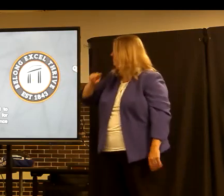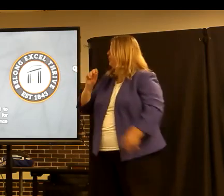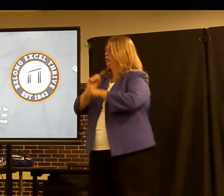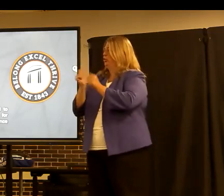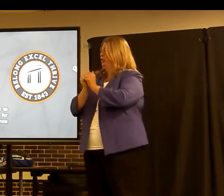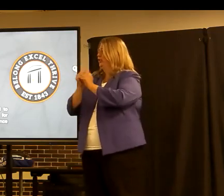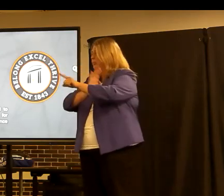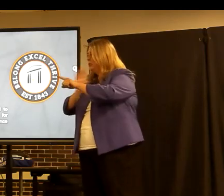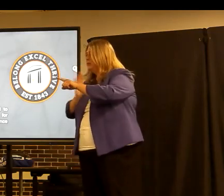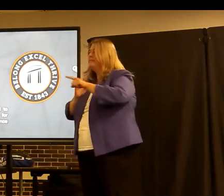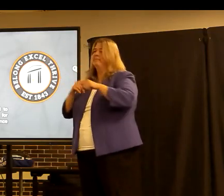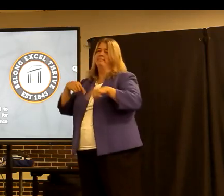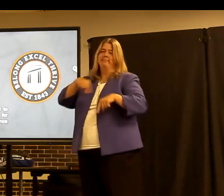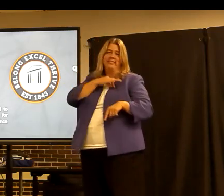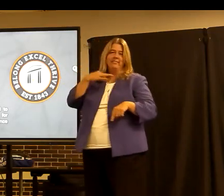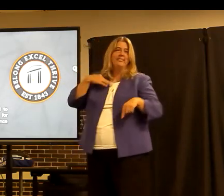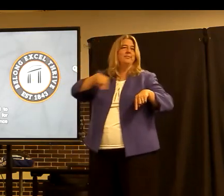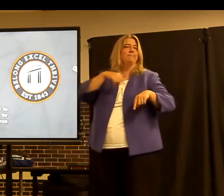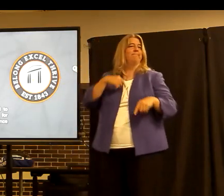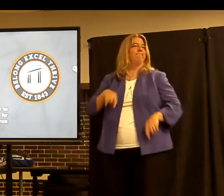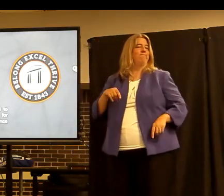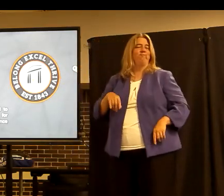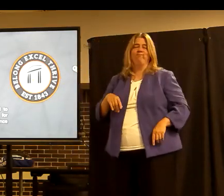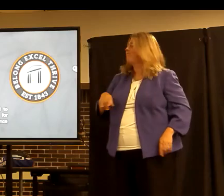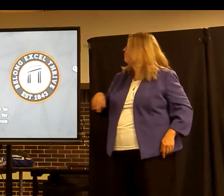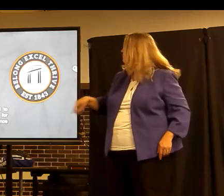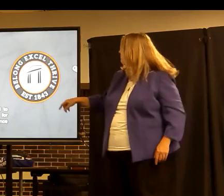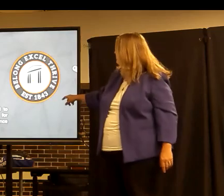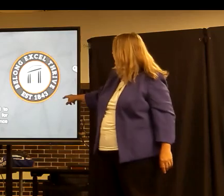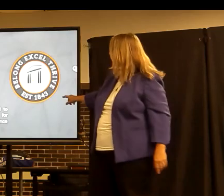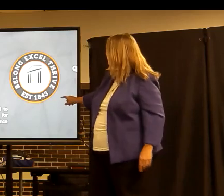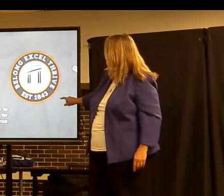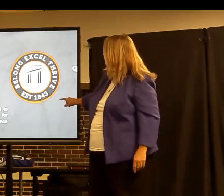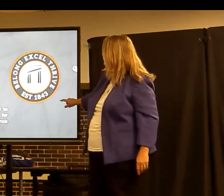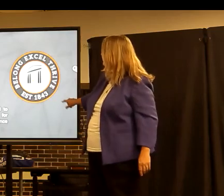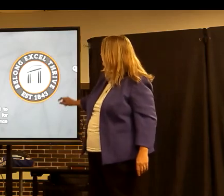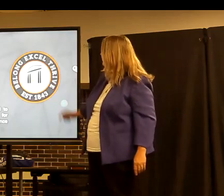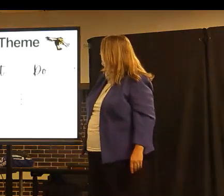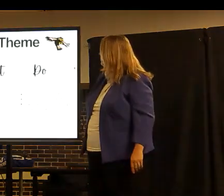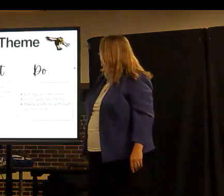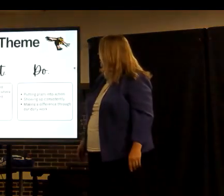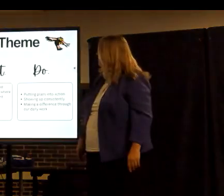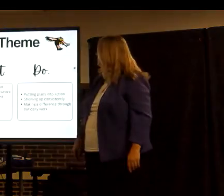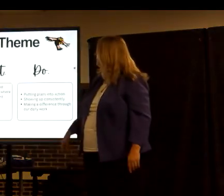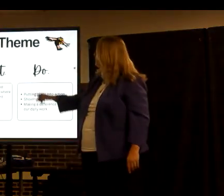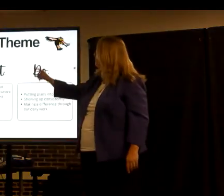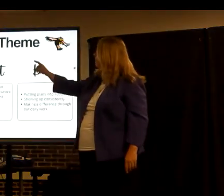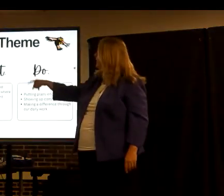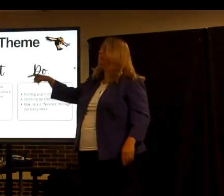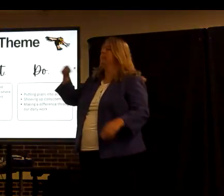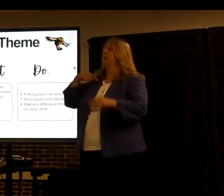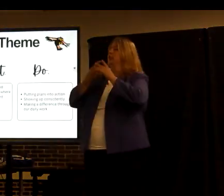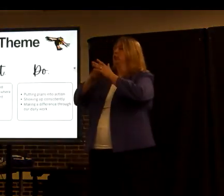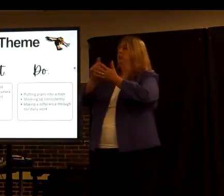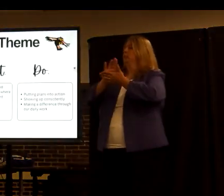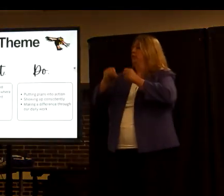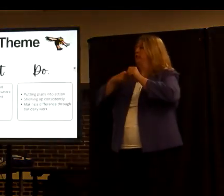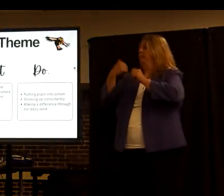and realizing that's what we do every day. So working with the board and the staff to make sure this happens.